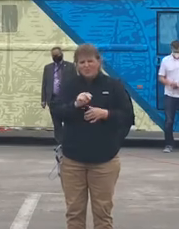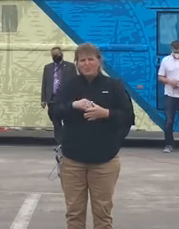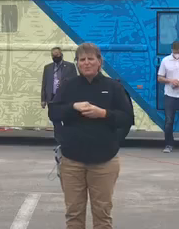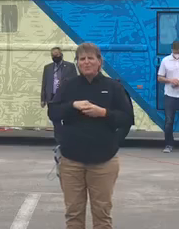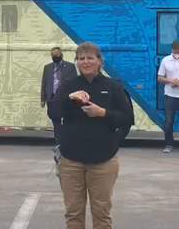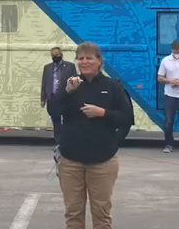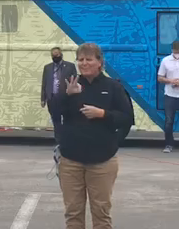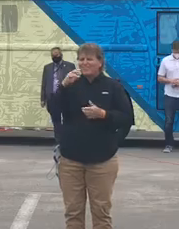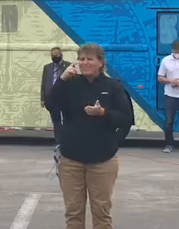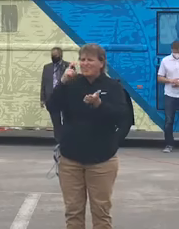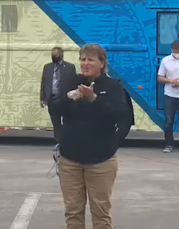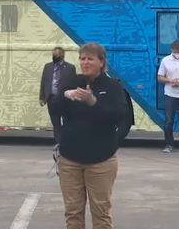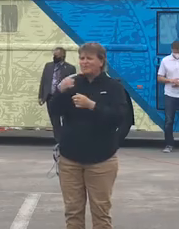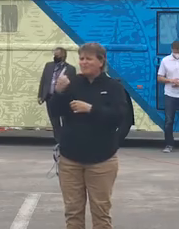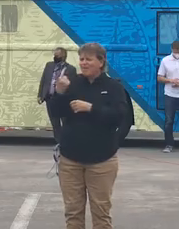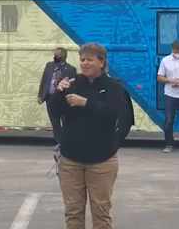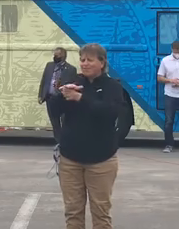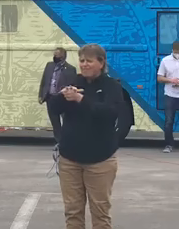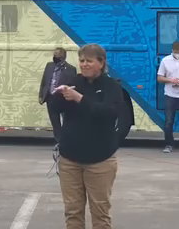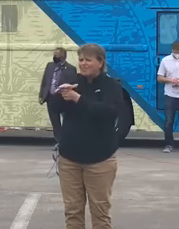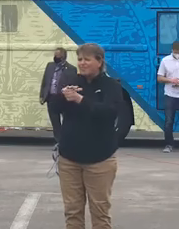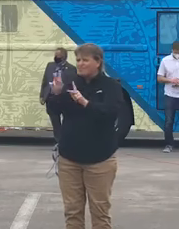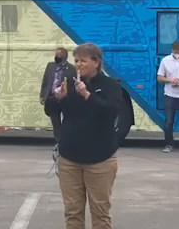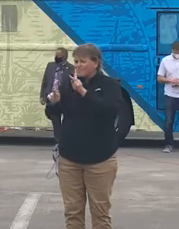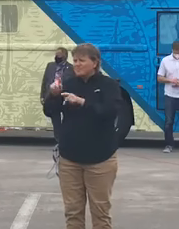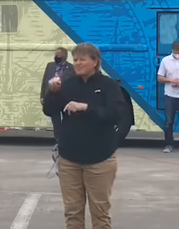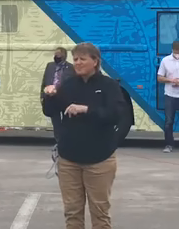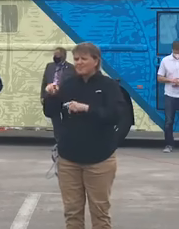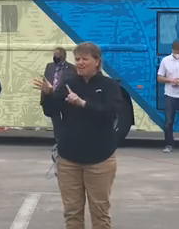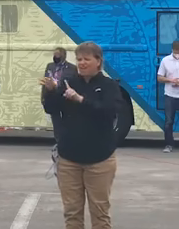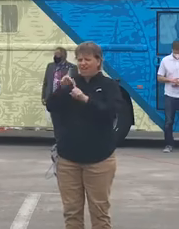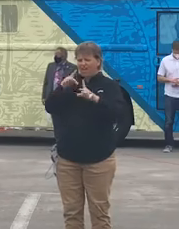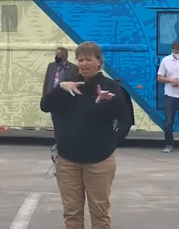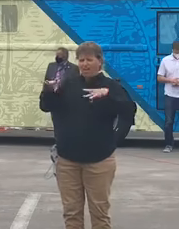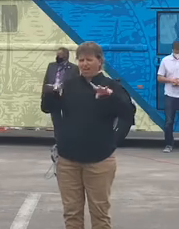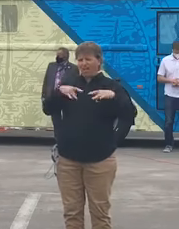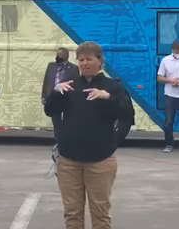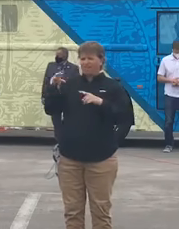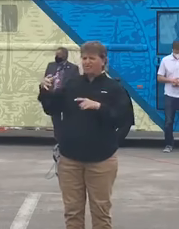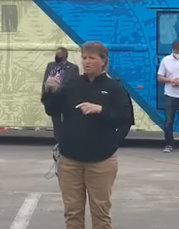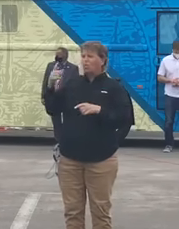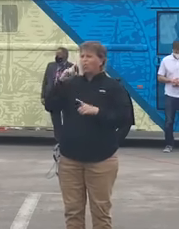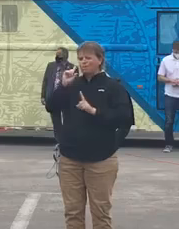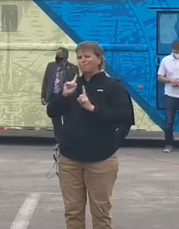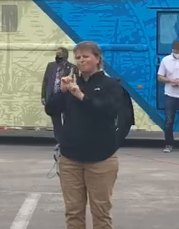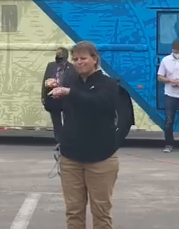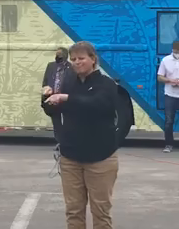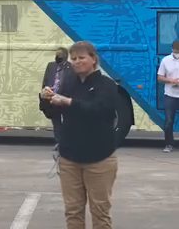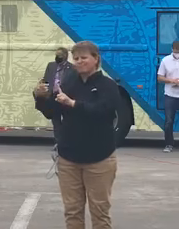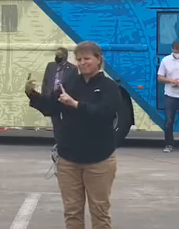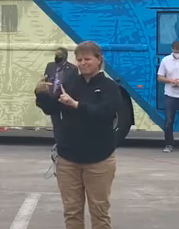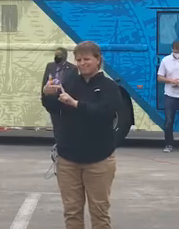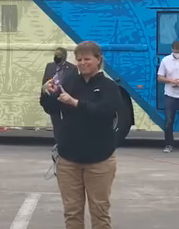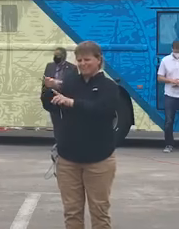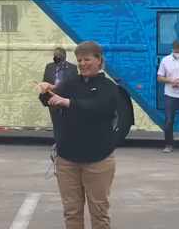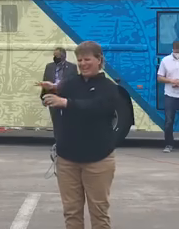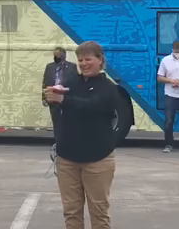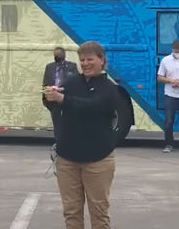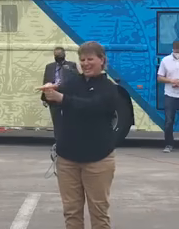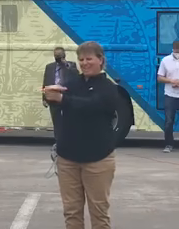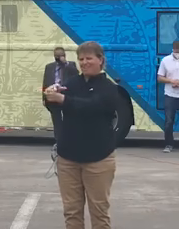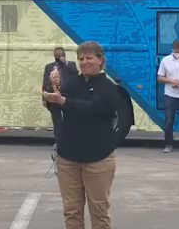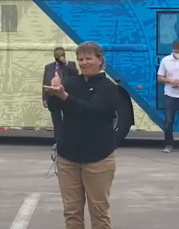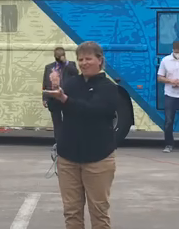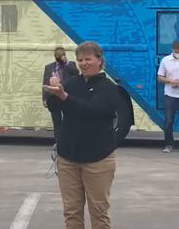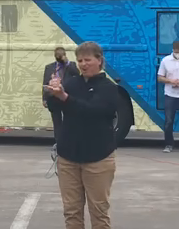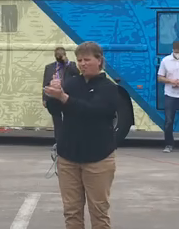you're sending people in from the health department. They're doing contact tracing. People will be isolated as appropriate. Obviously, we have to continue